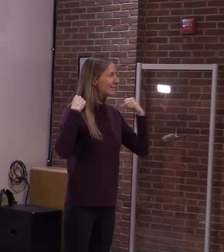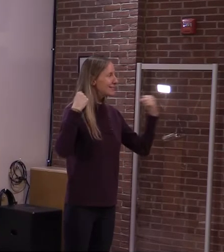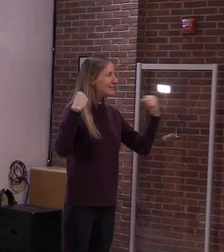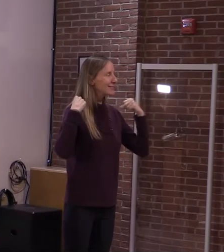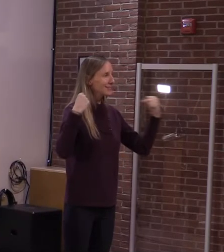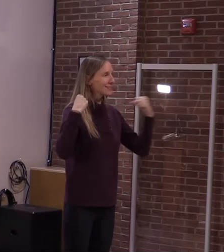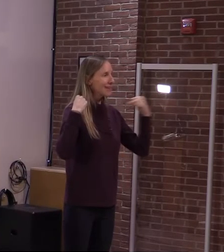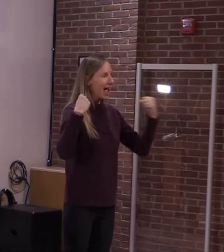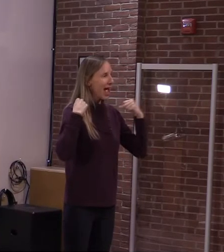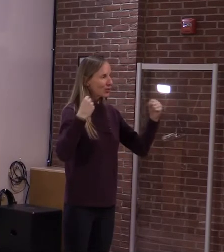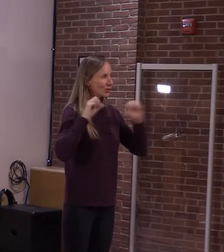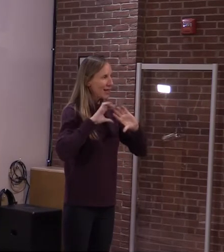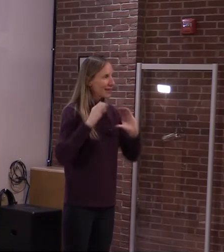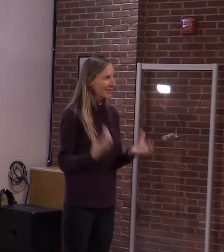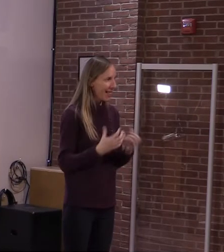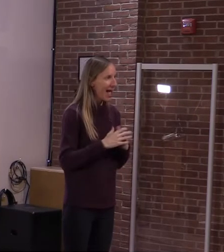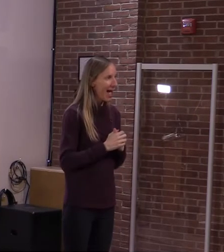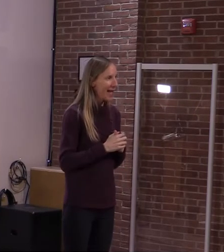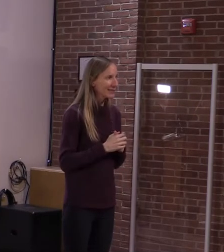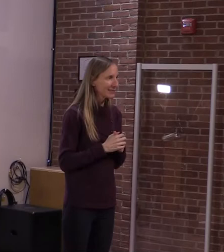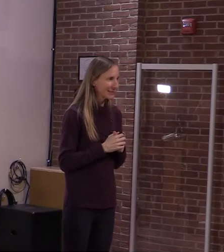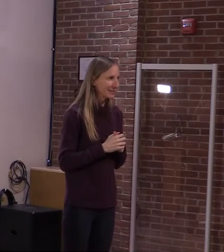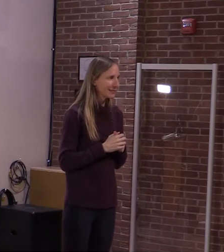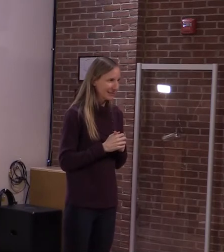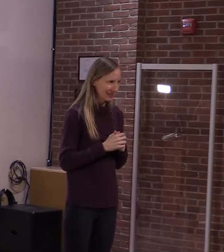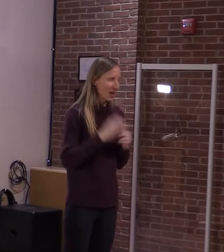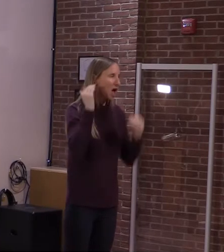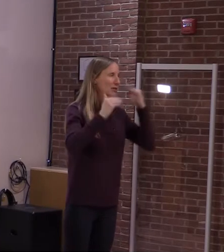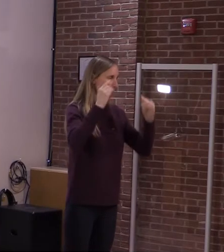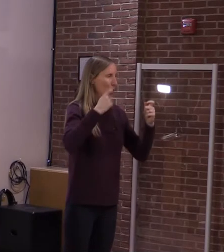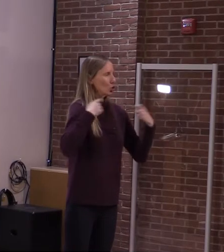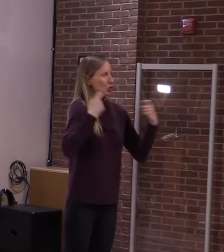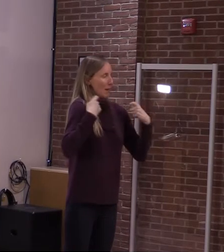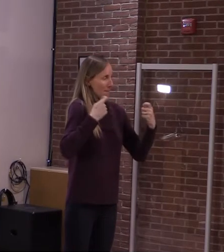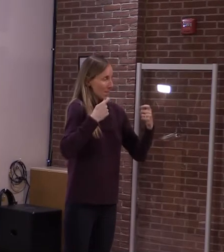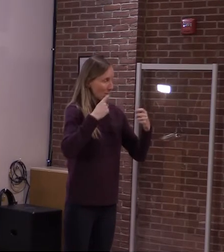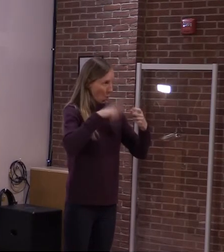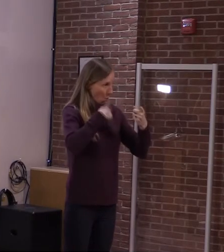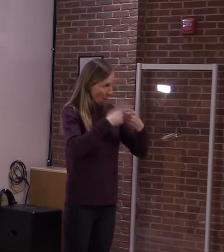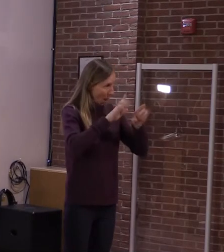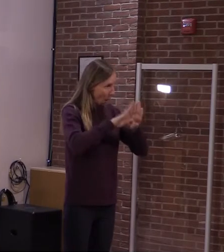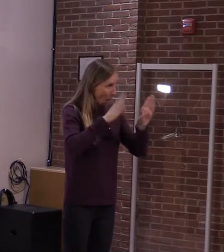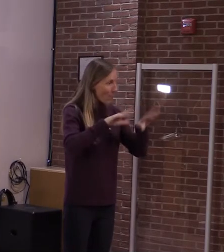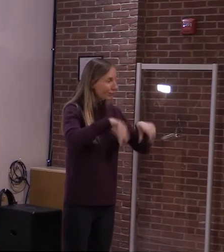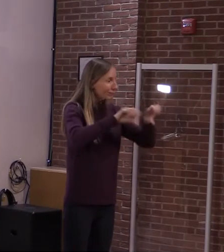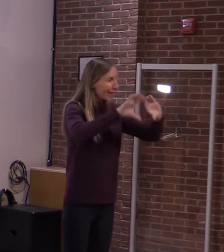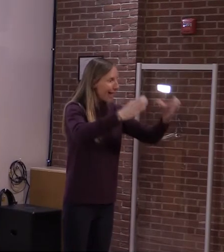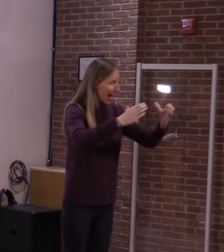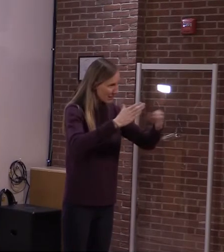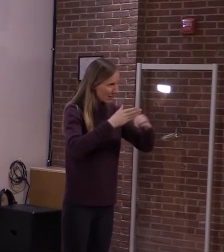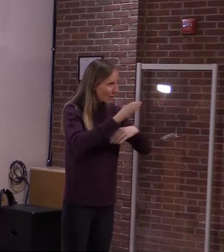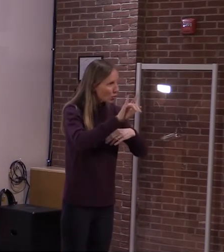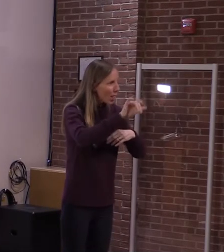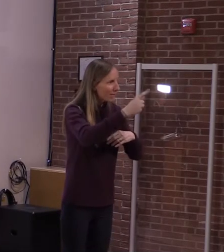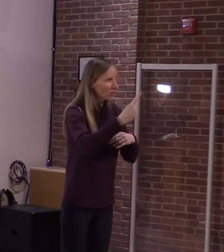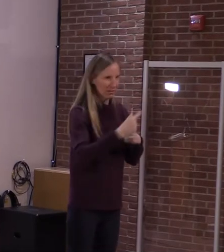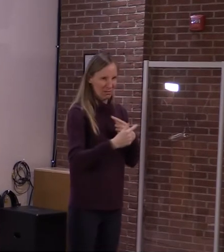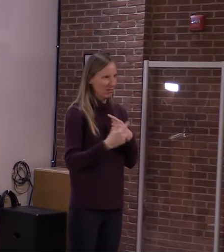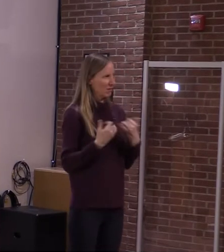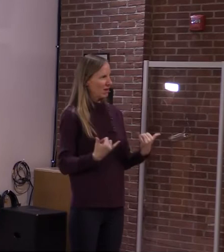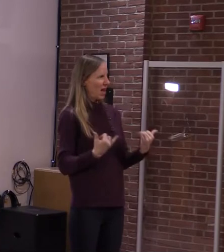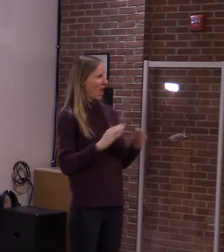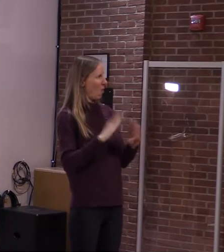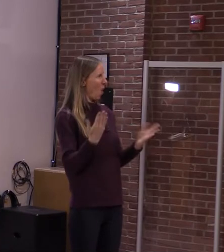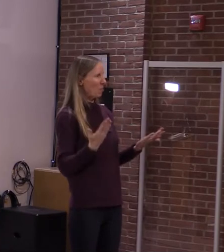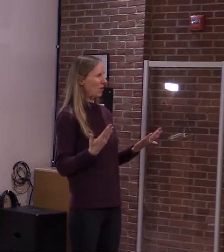will fitness classes be able to resume, and will that be after July 1st? They can, they're open